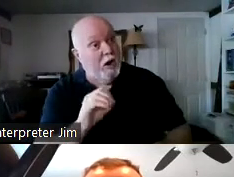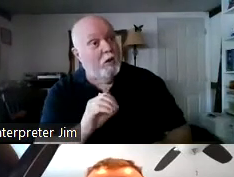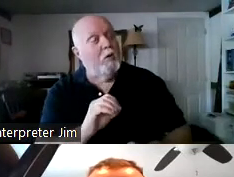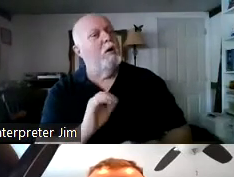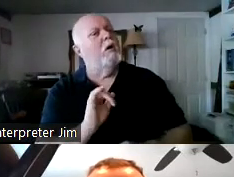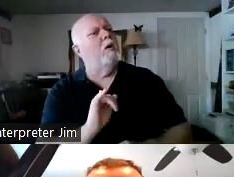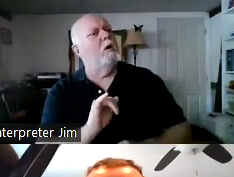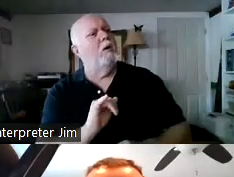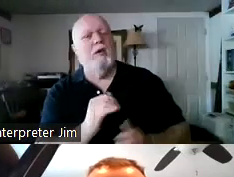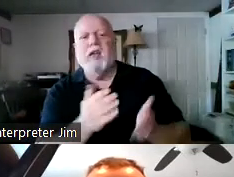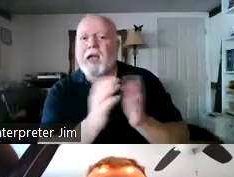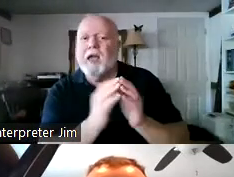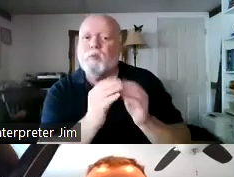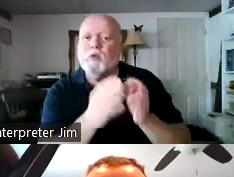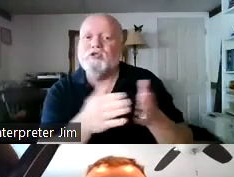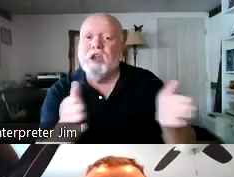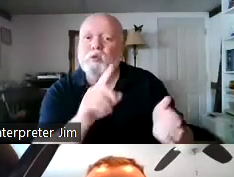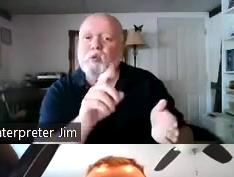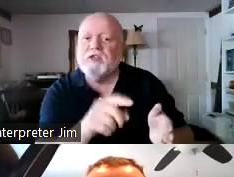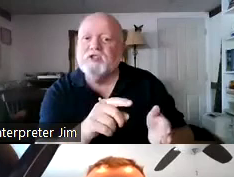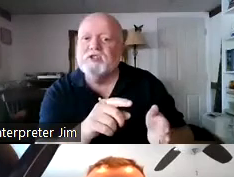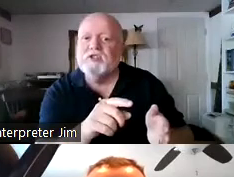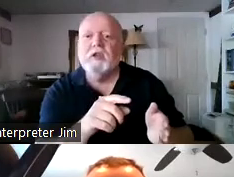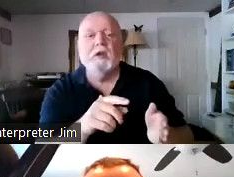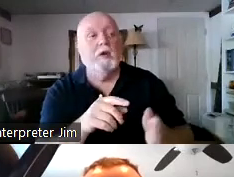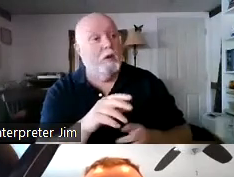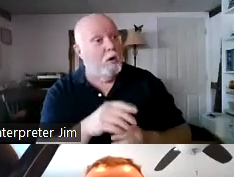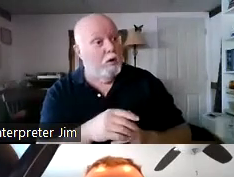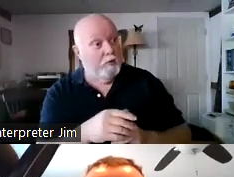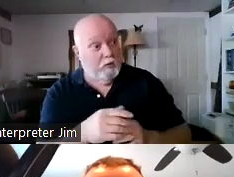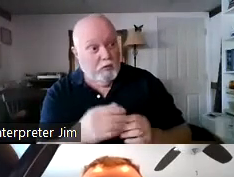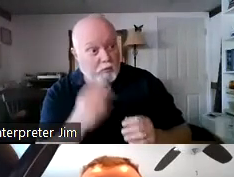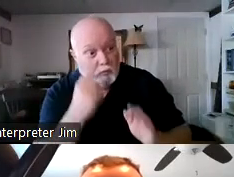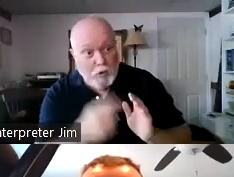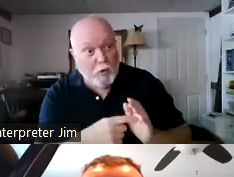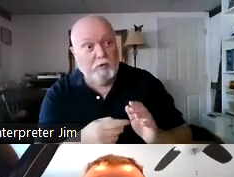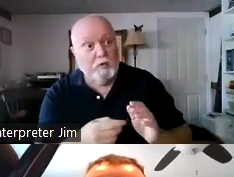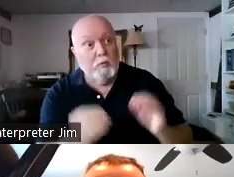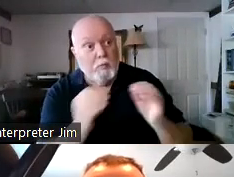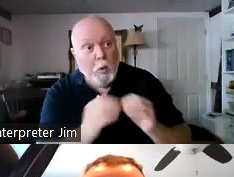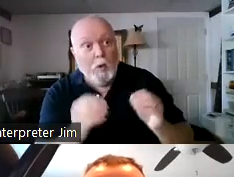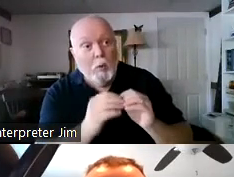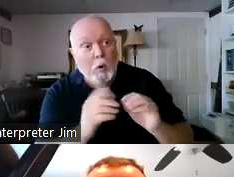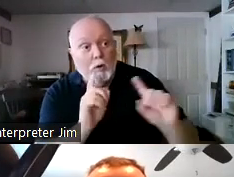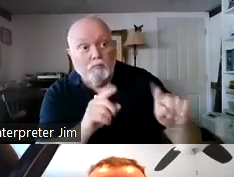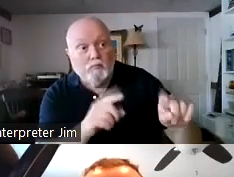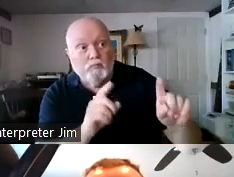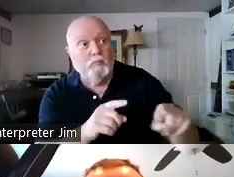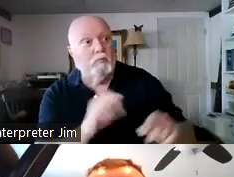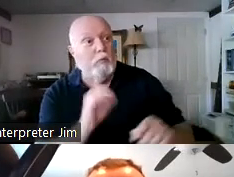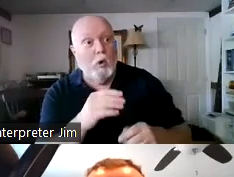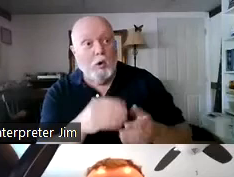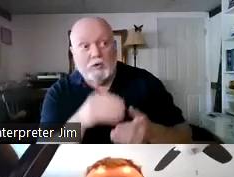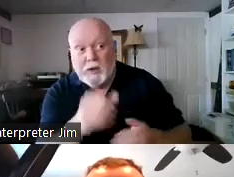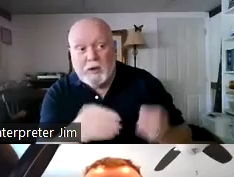that increase at all over the past few months? Have you noticed that you're spending a little bit more money doing it? It's a little hard